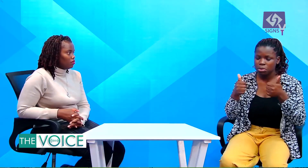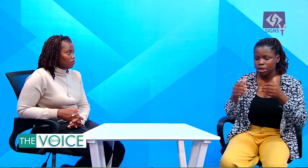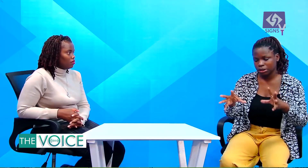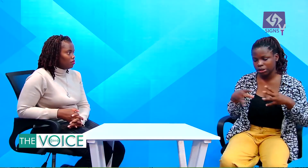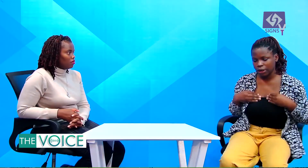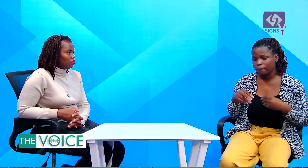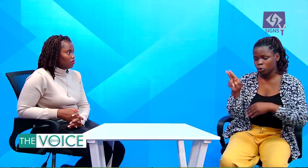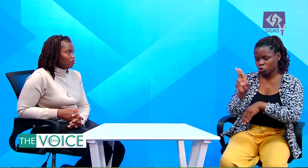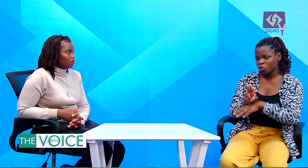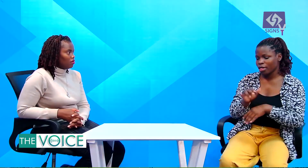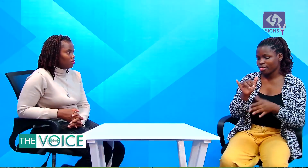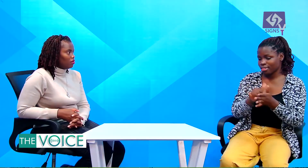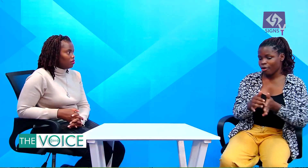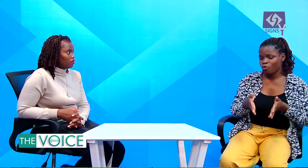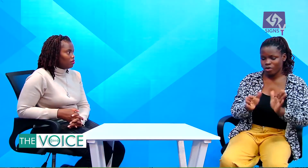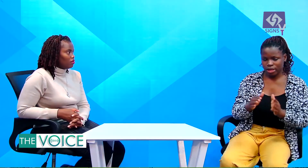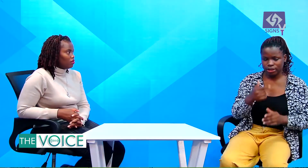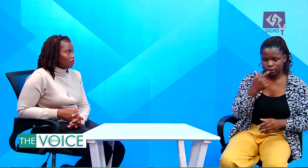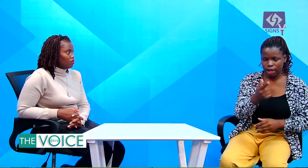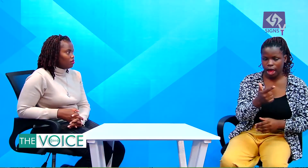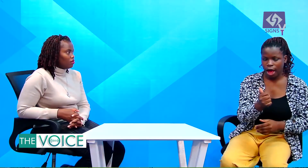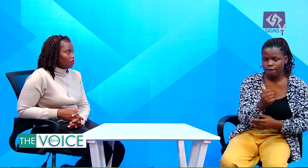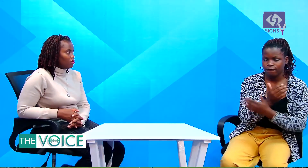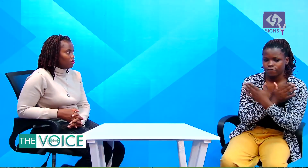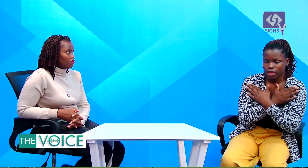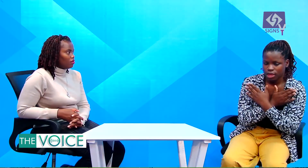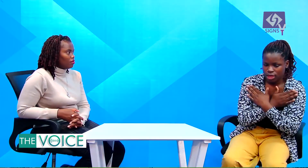make sure we get to find a way